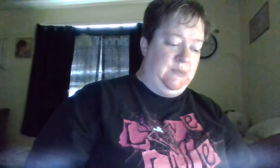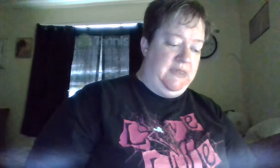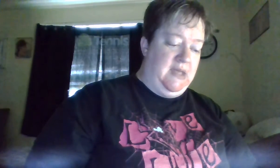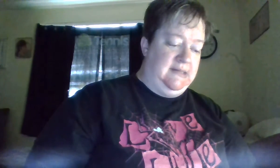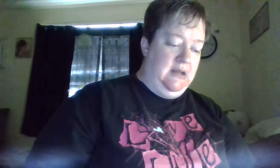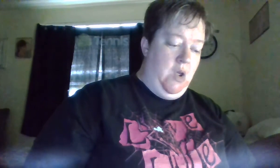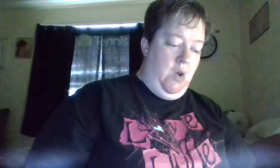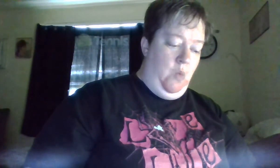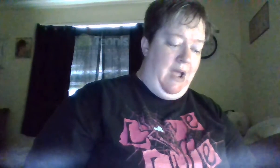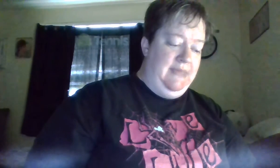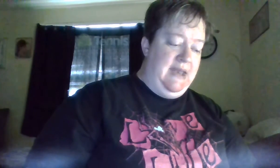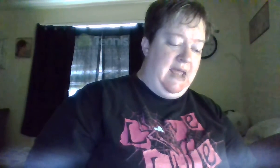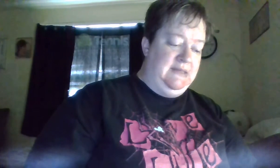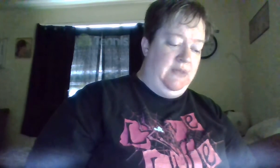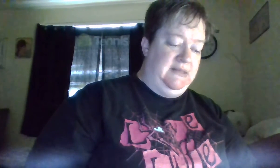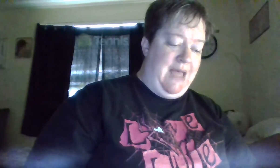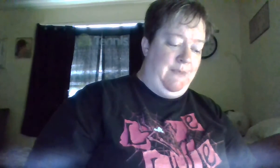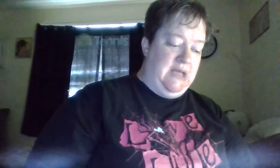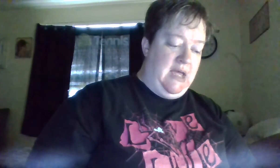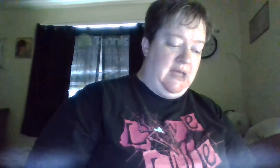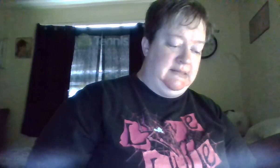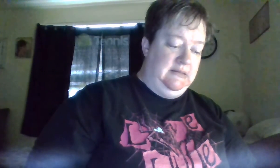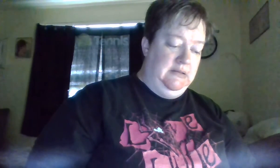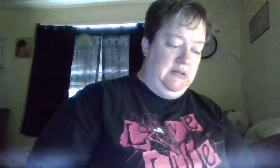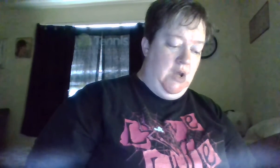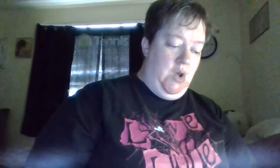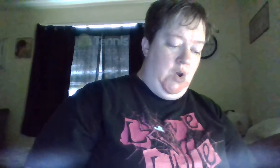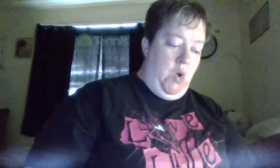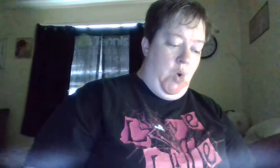with us, why then has all this happened to us?